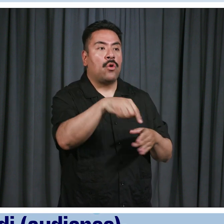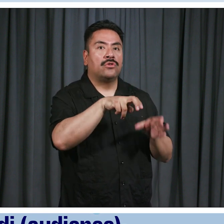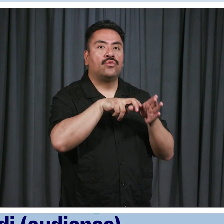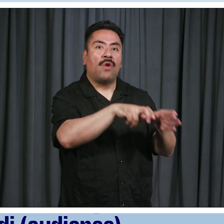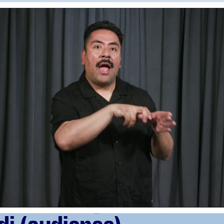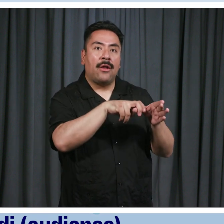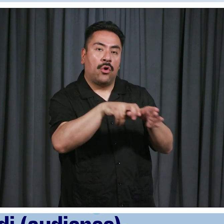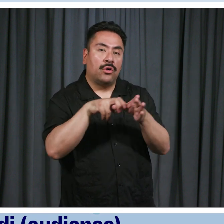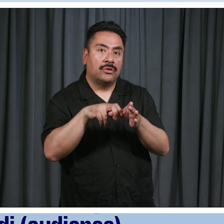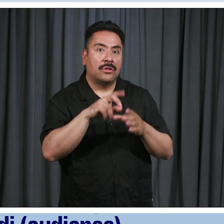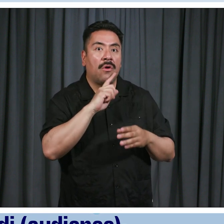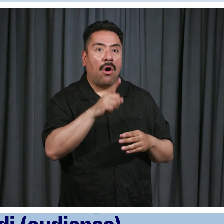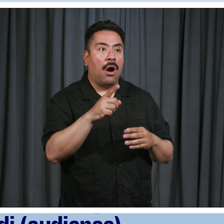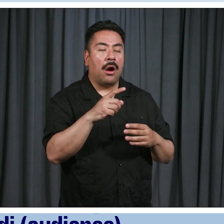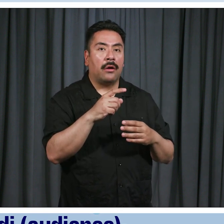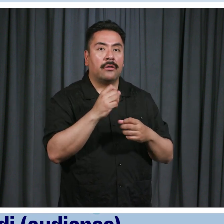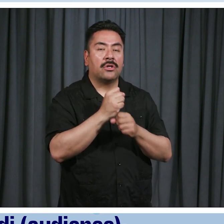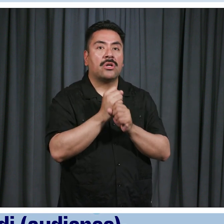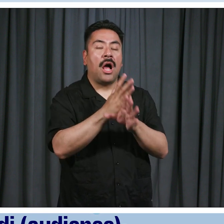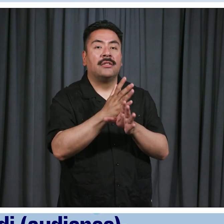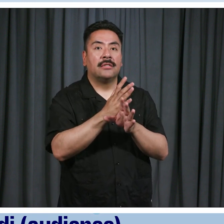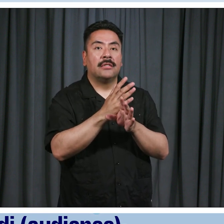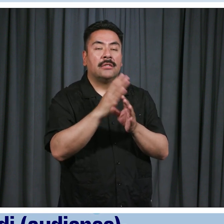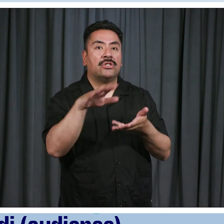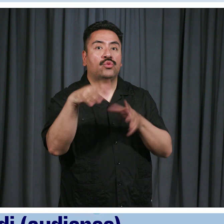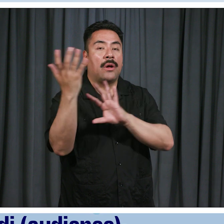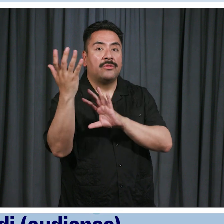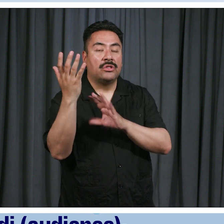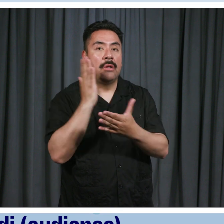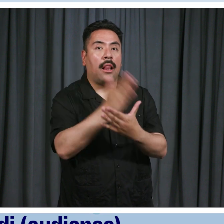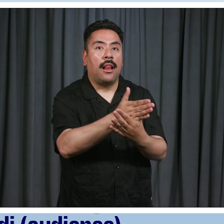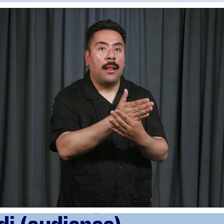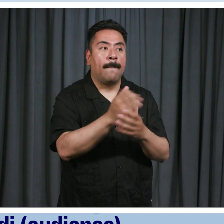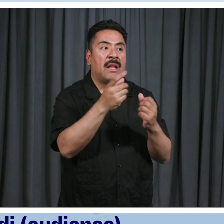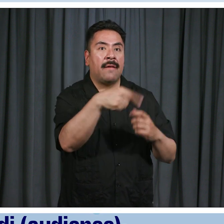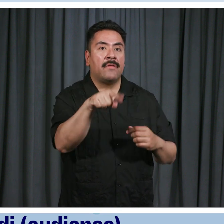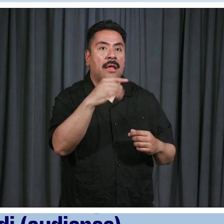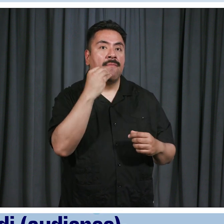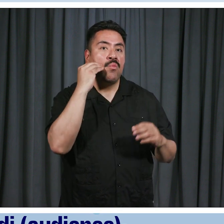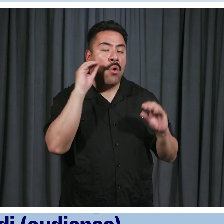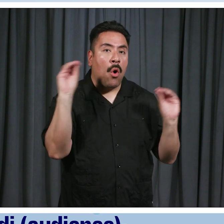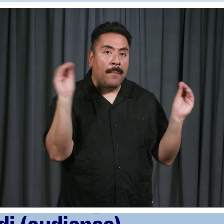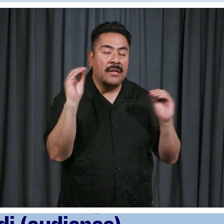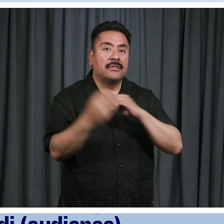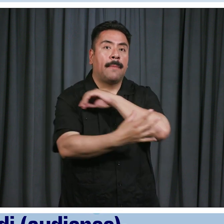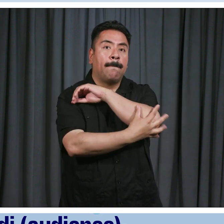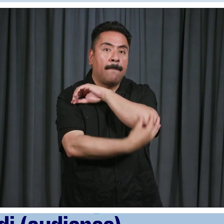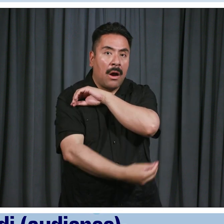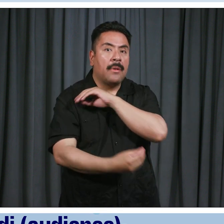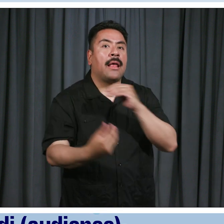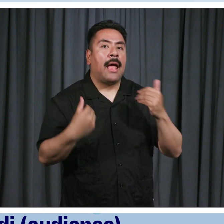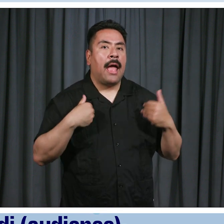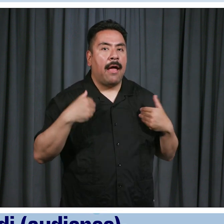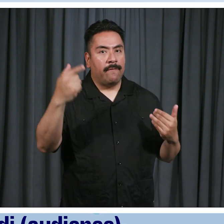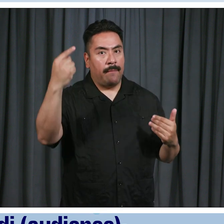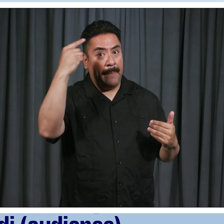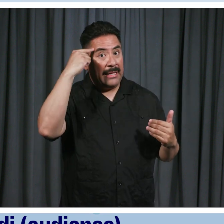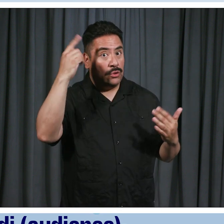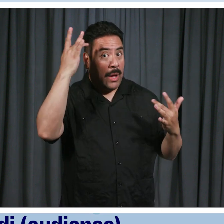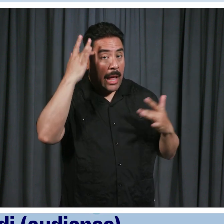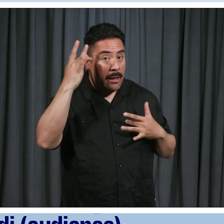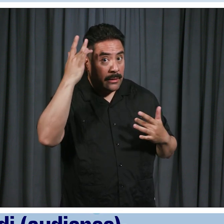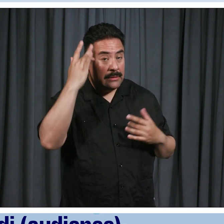that are causing the disruption, because a lot of them are homeless, in poverty, and have mental illness.